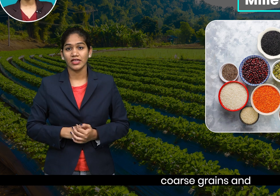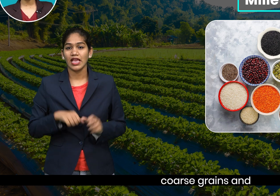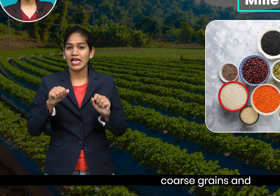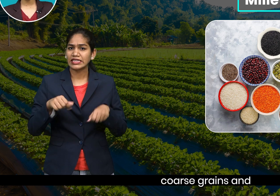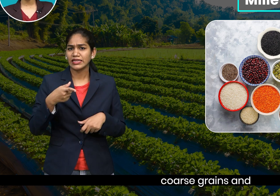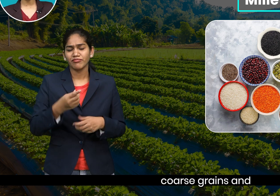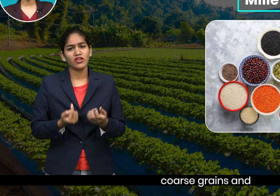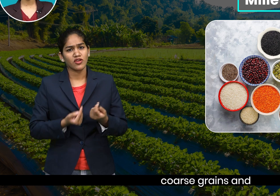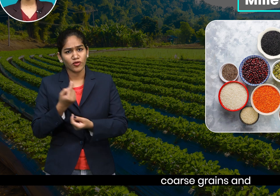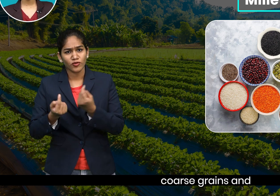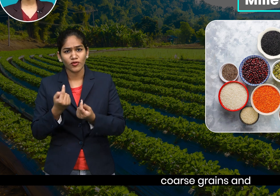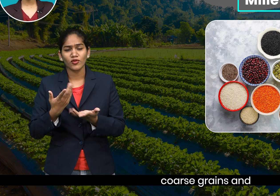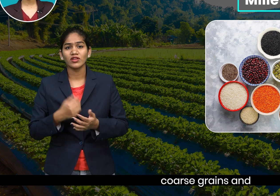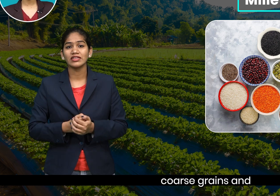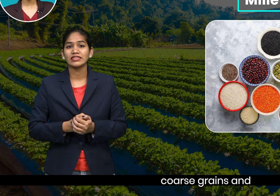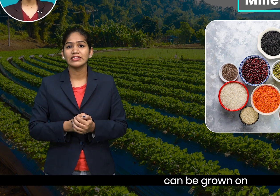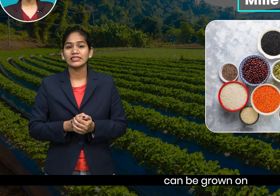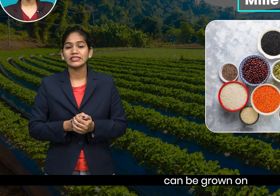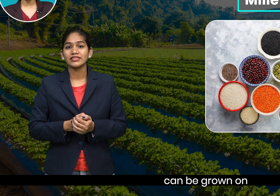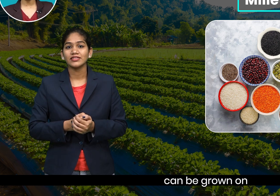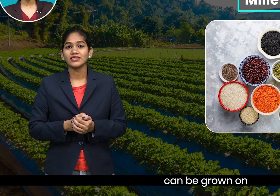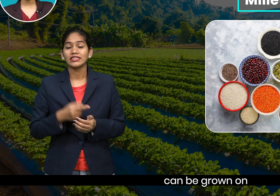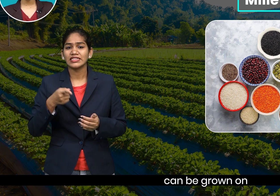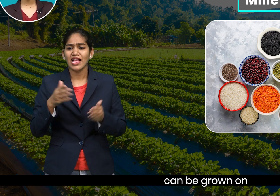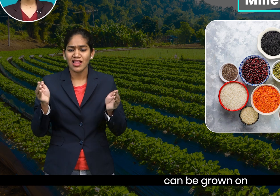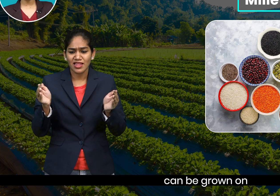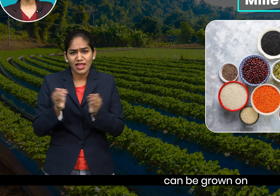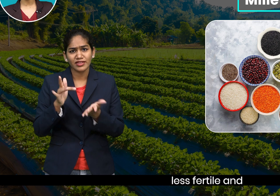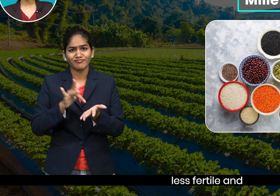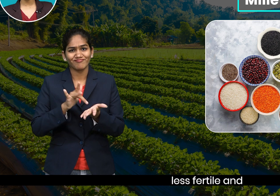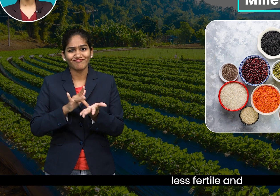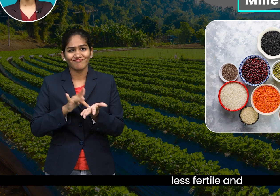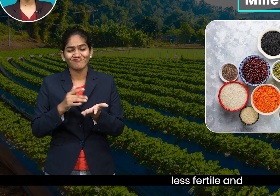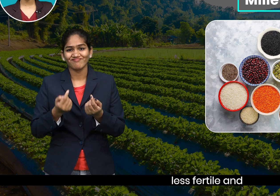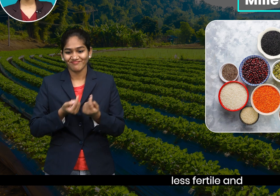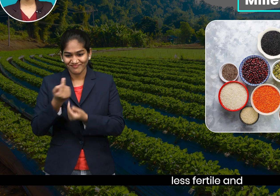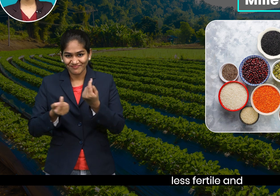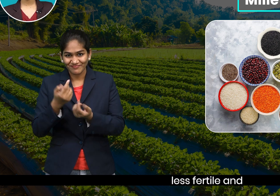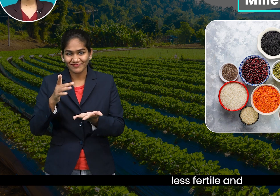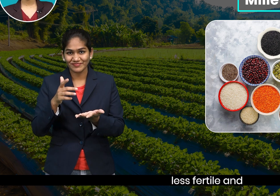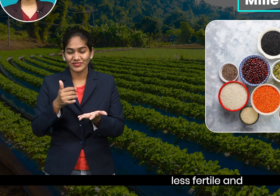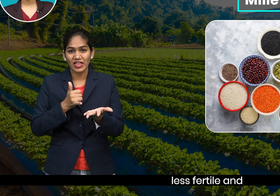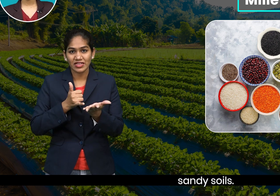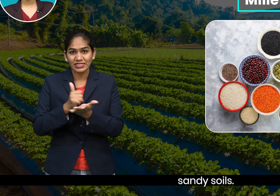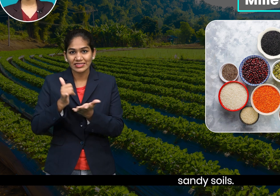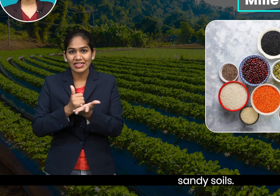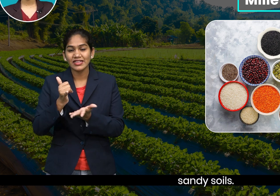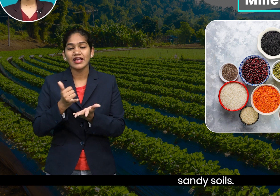can be grown on less fertile and sandy soils.